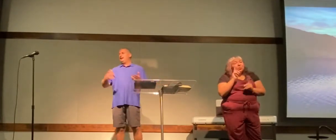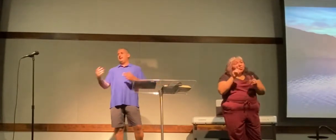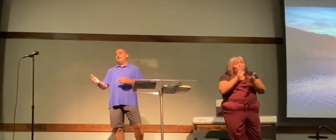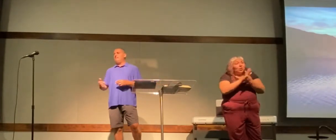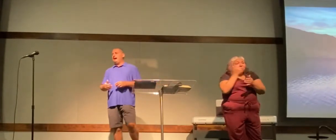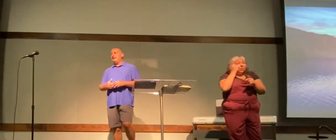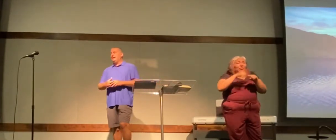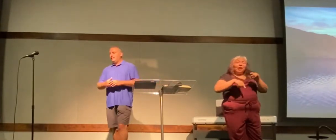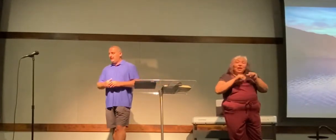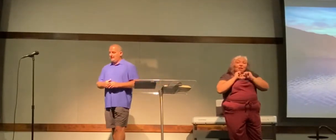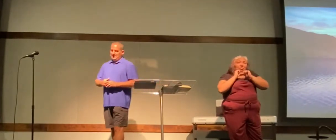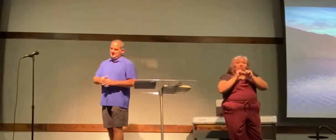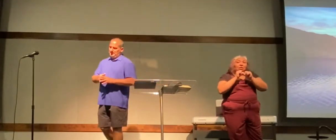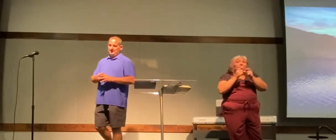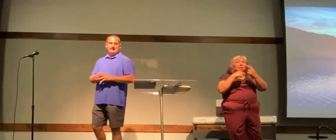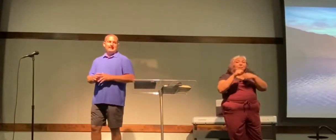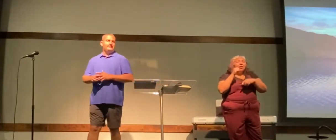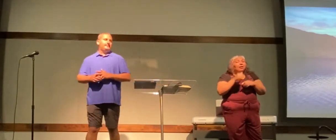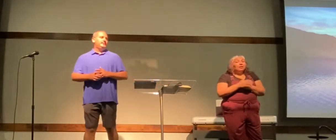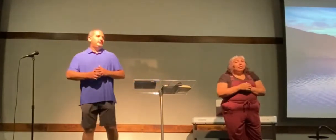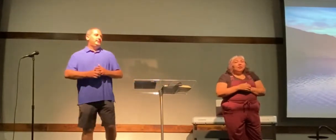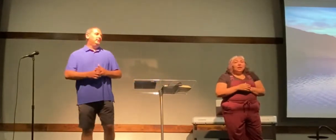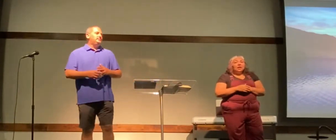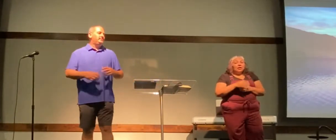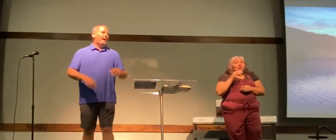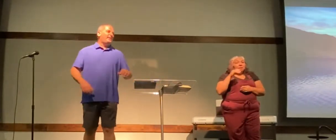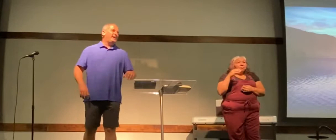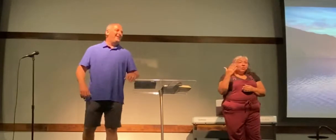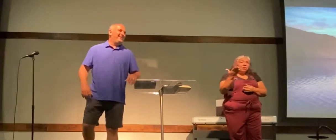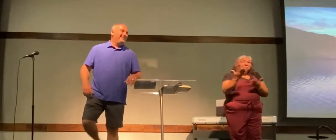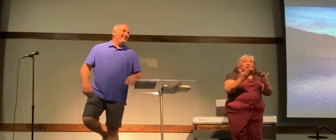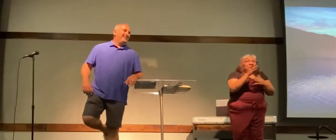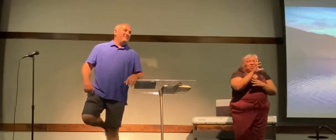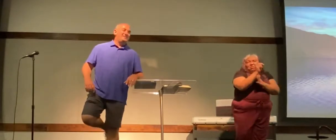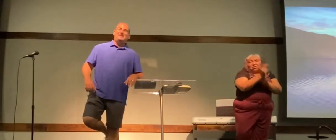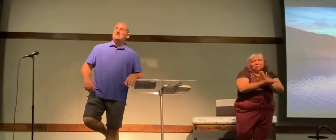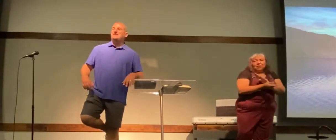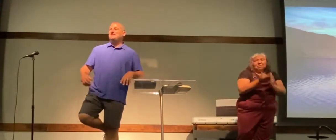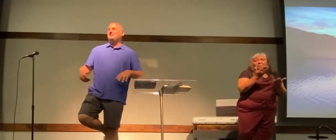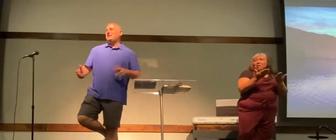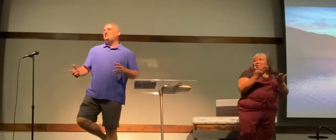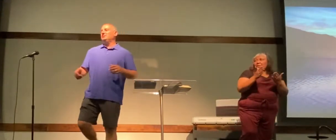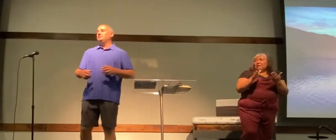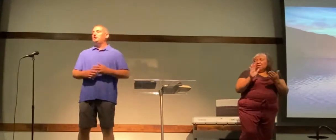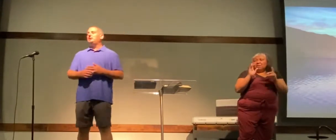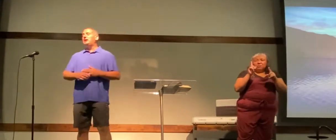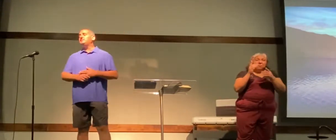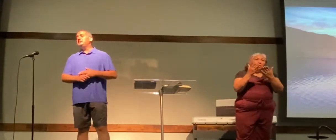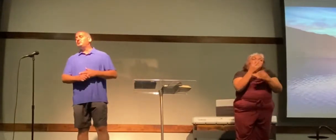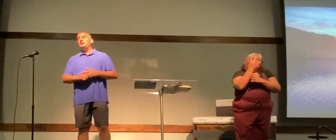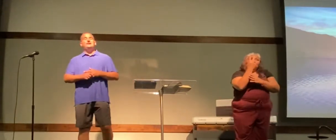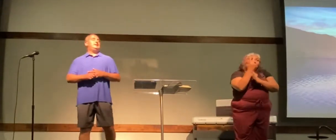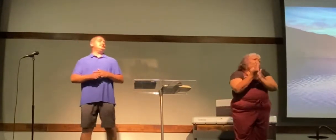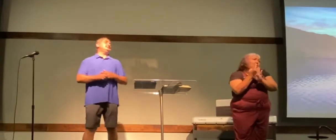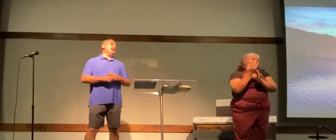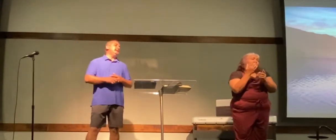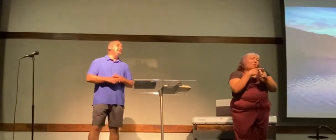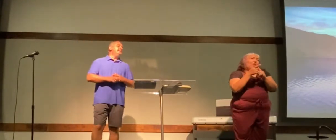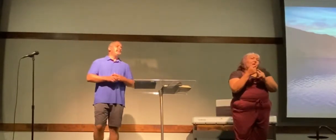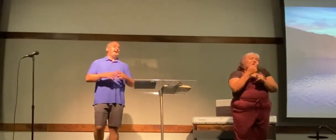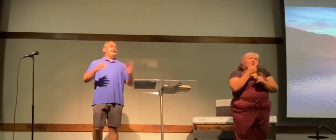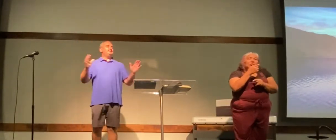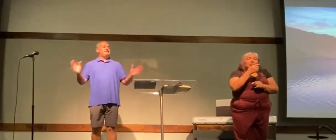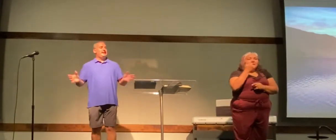can't make it, come back. Right? And he's probably there, you know, a half hour. Or maybe he makes it like two. So he calls me this one day. He says,